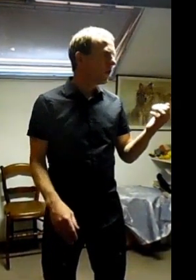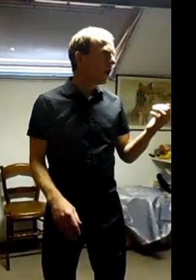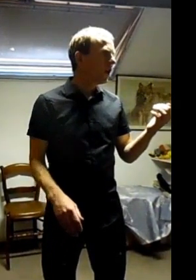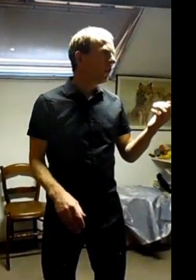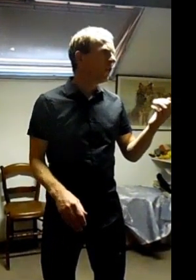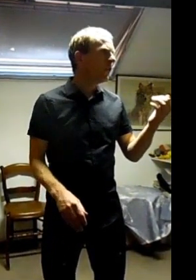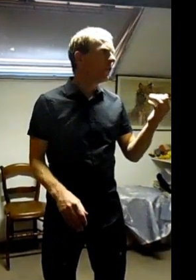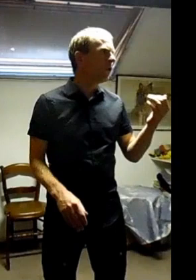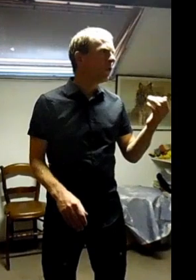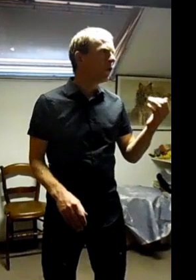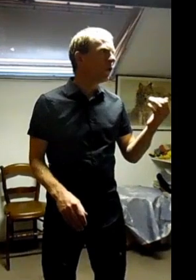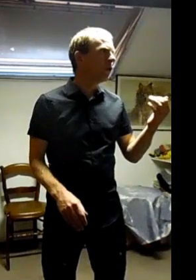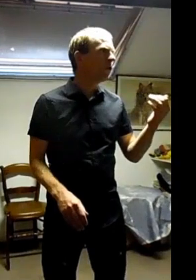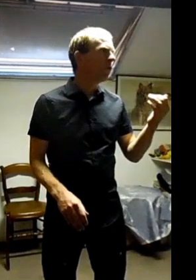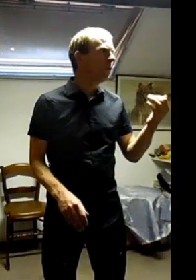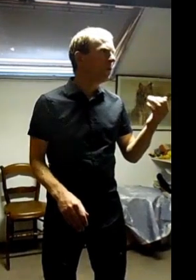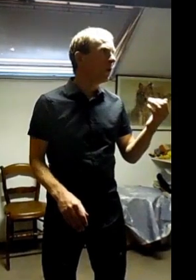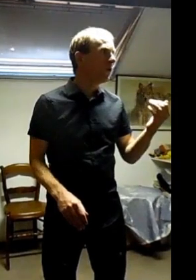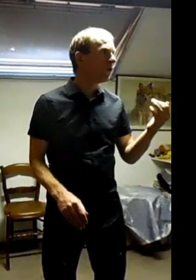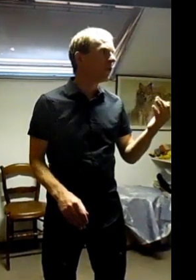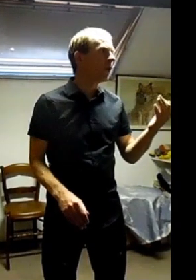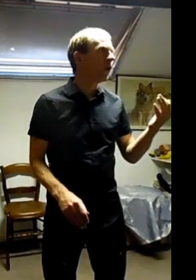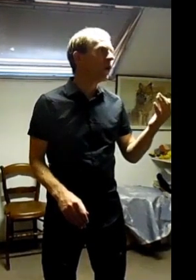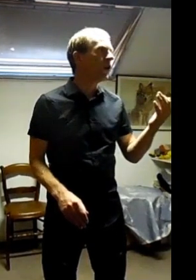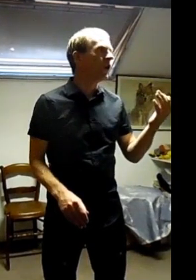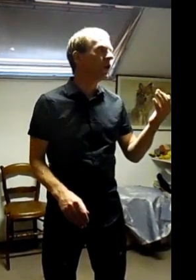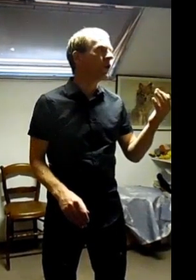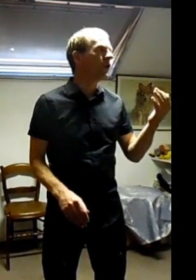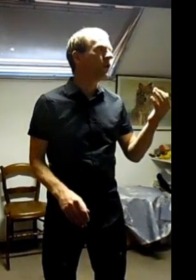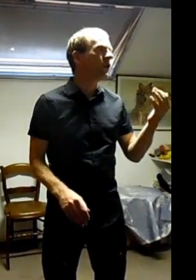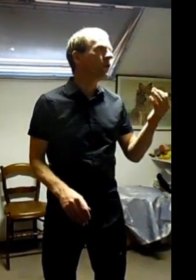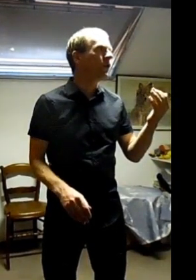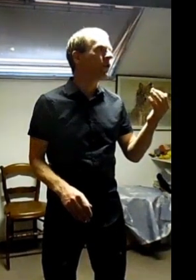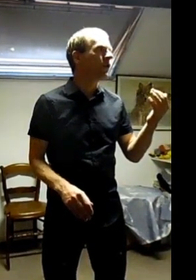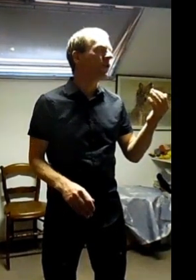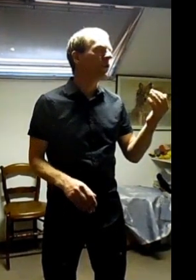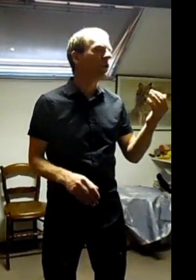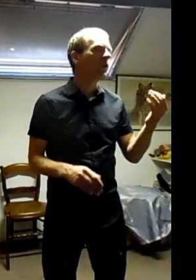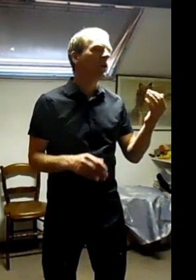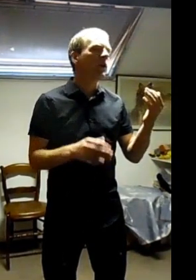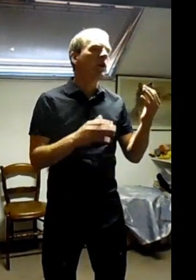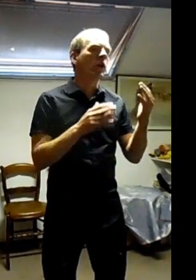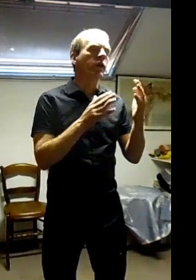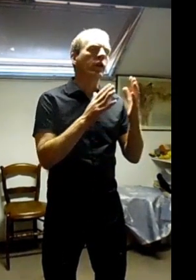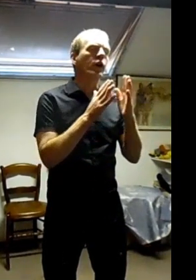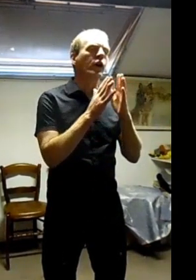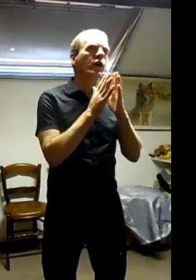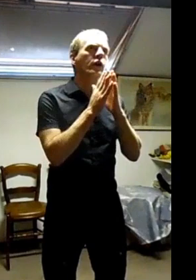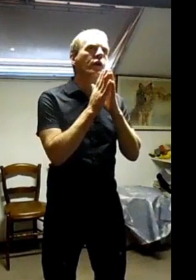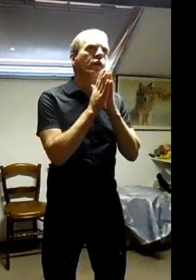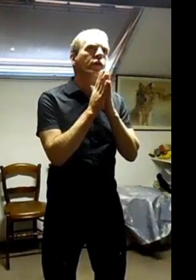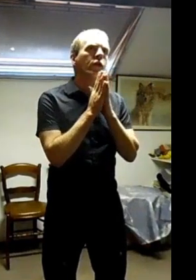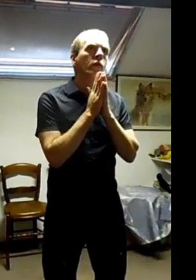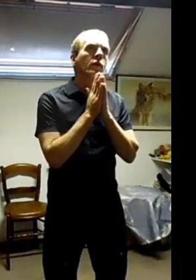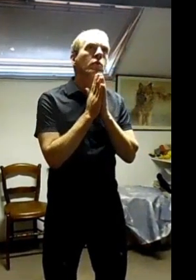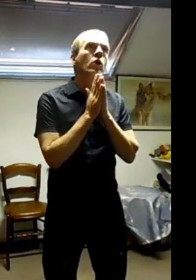gentle kneel and sing. Aim for my